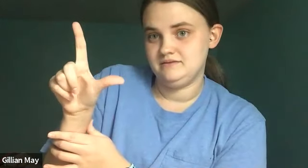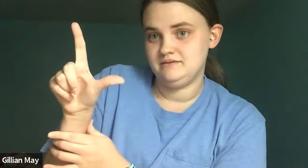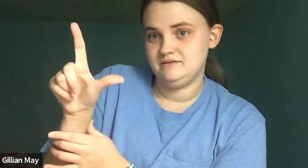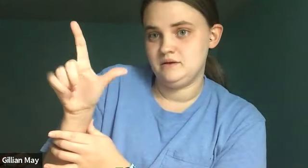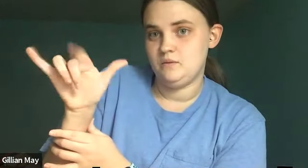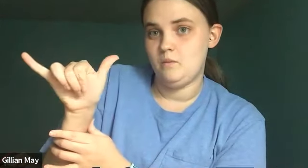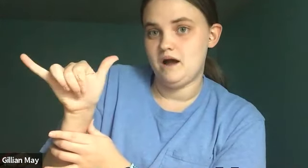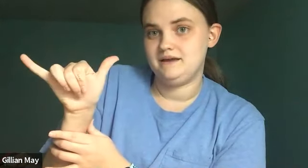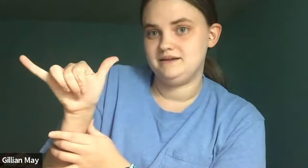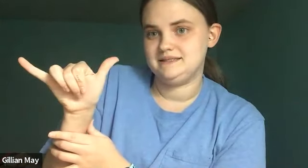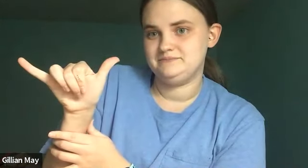J-U-L-Y.